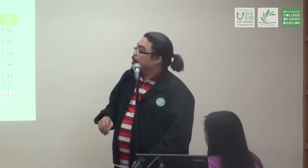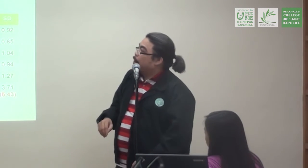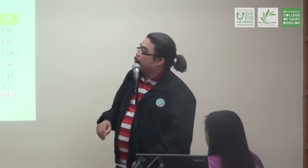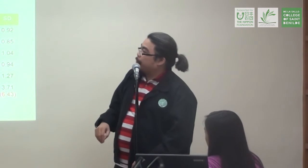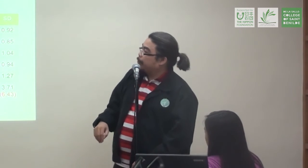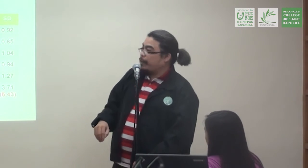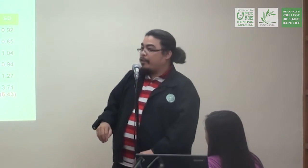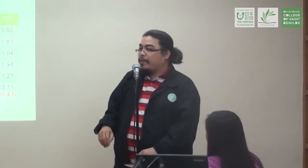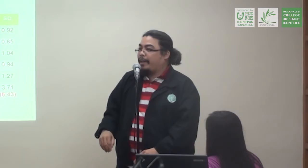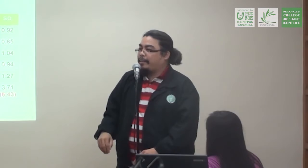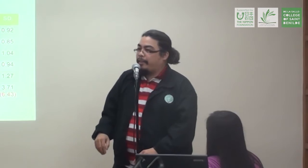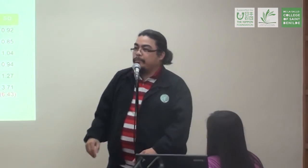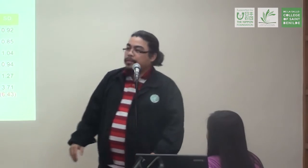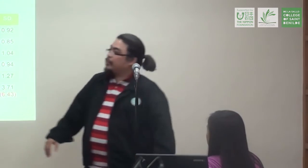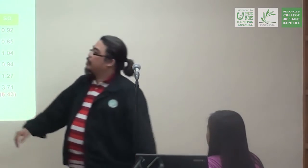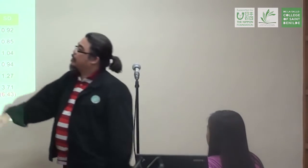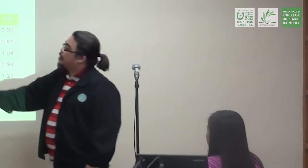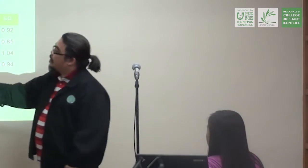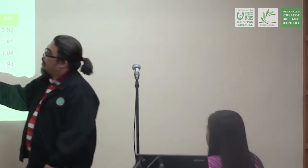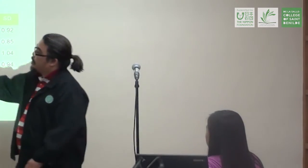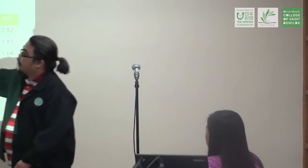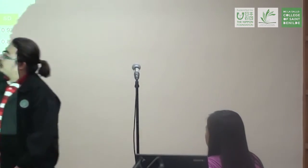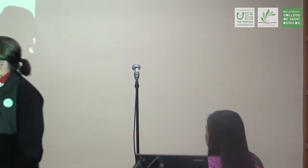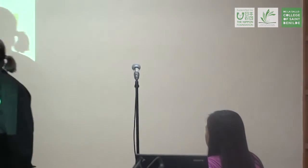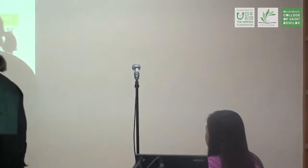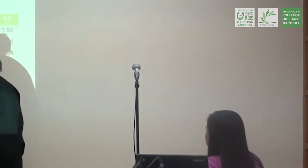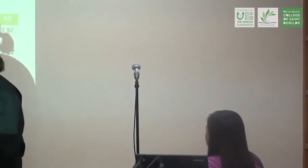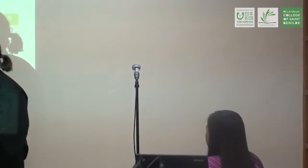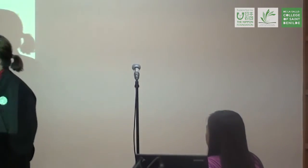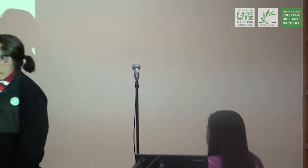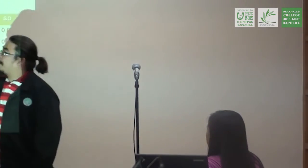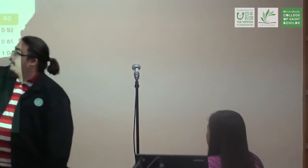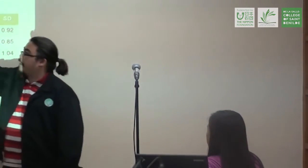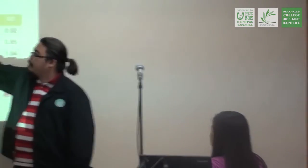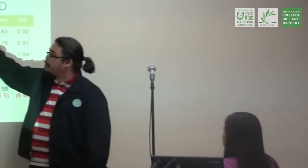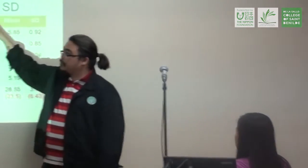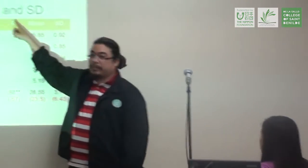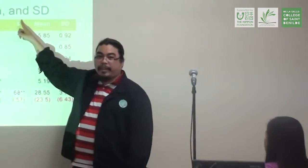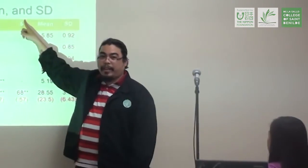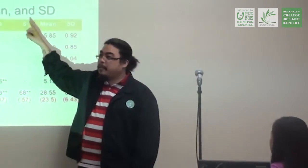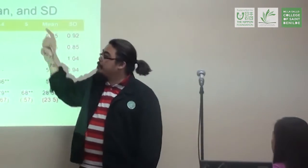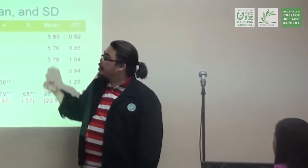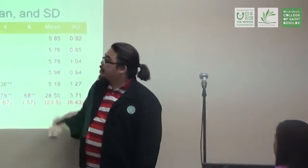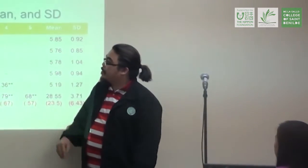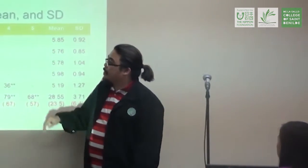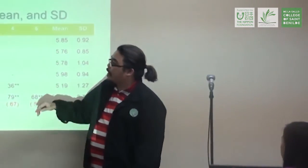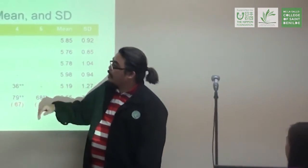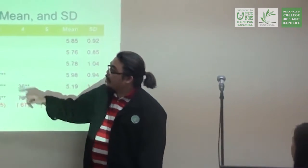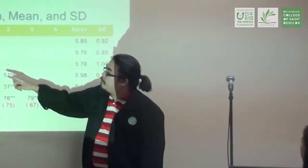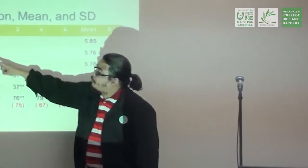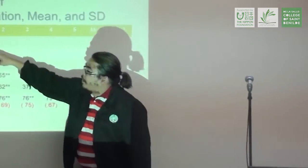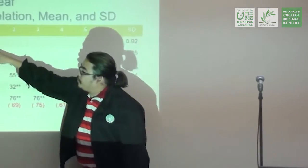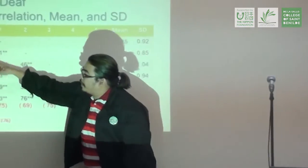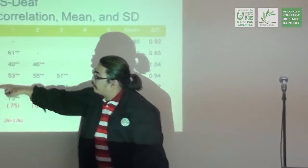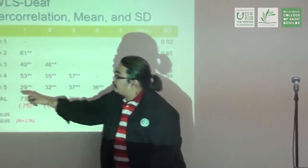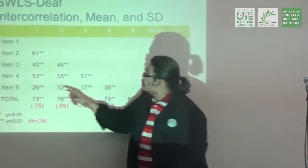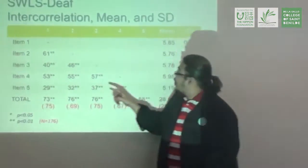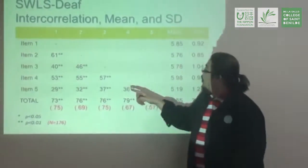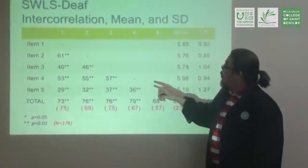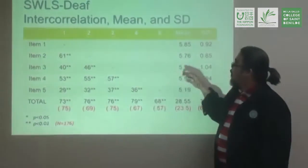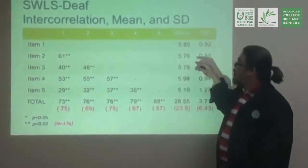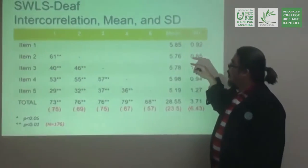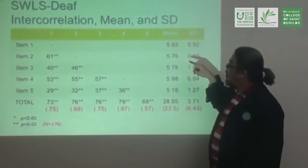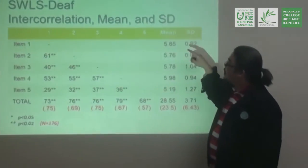intercorrelation of the 5 items. This represents the 5 items. Okay. Okay. 5